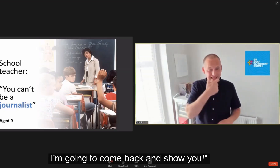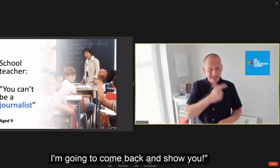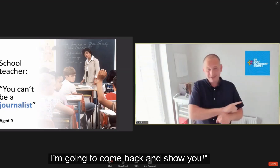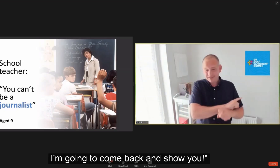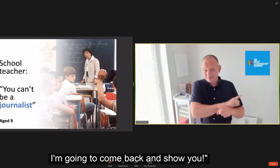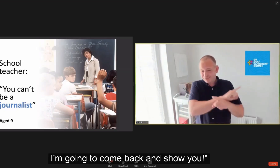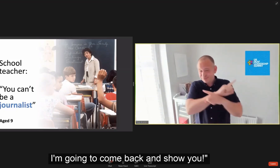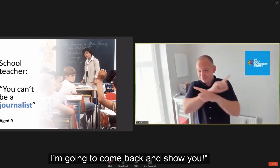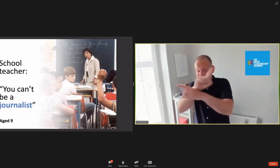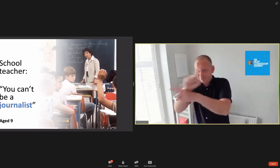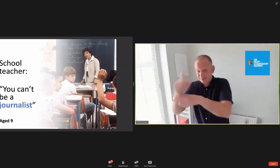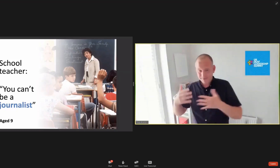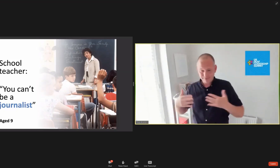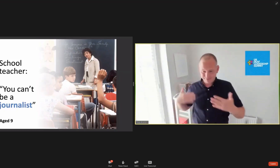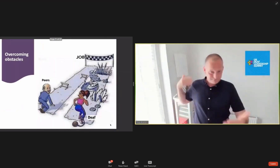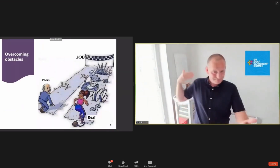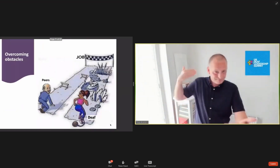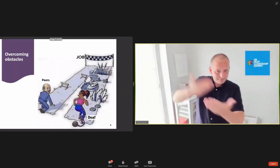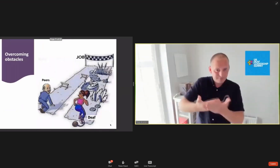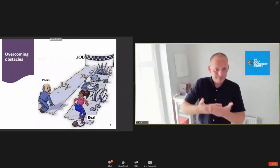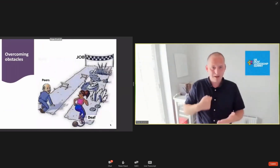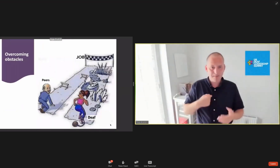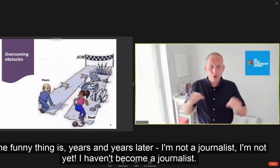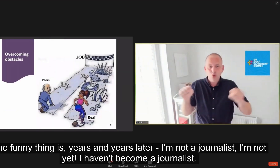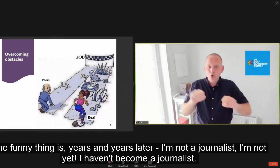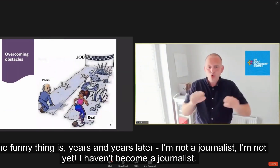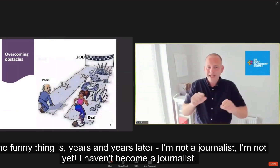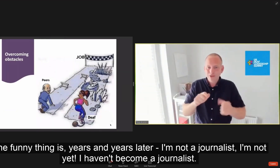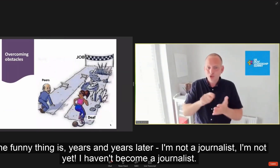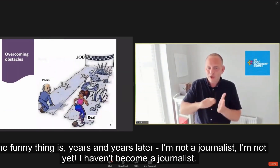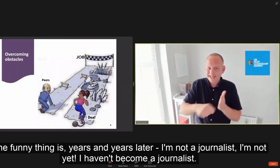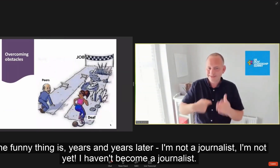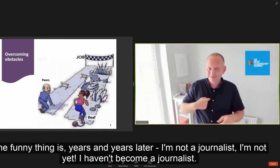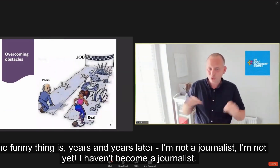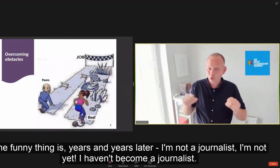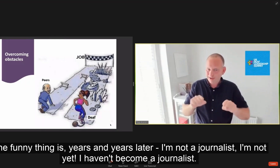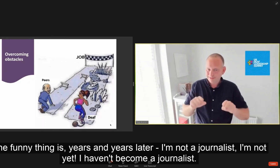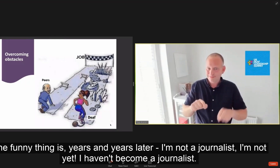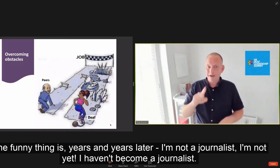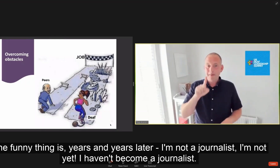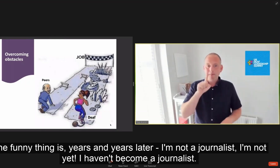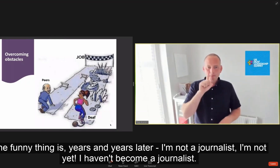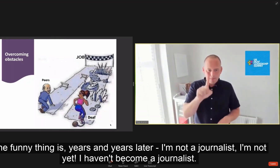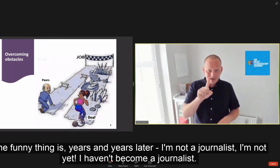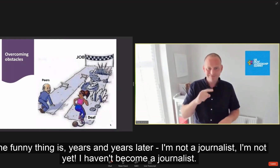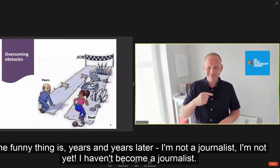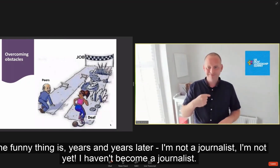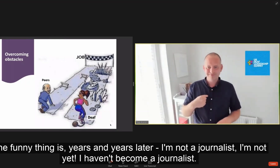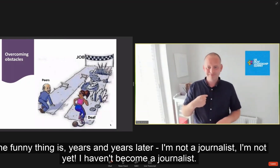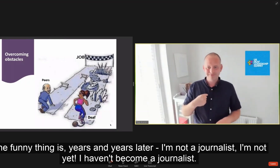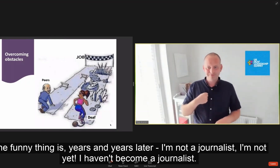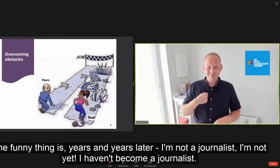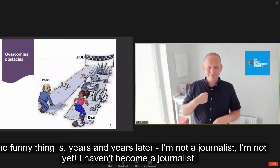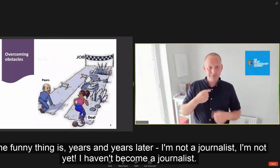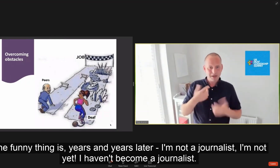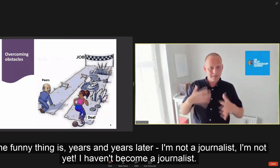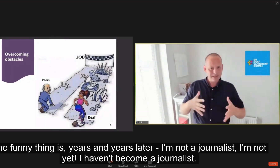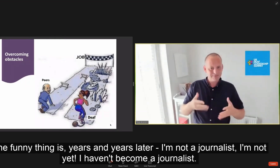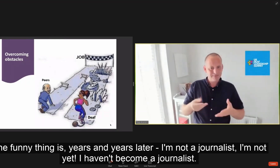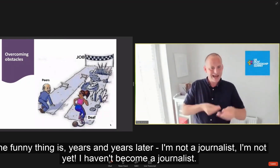you. And the funny thing is that years and years and years later, I'm not a journalist, or I'm not yet. I haven't become a